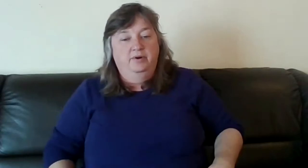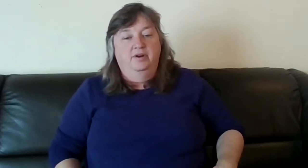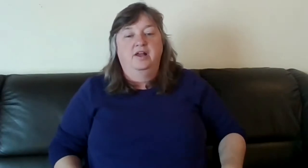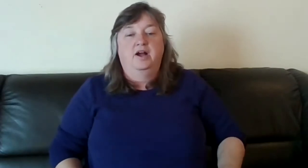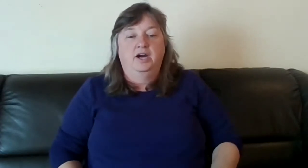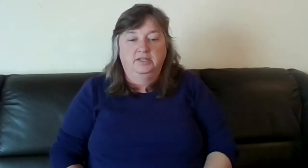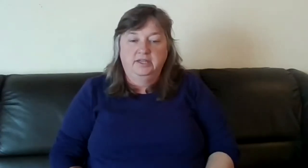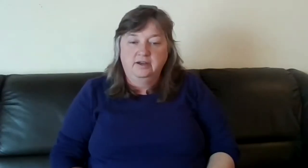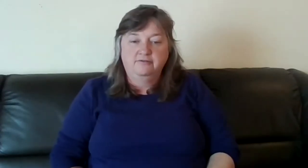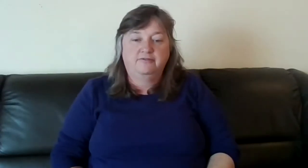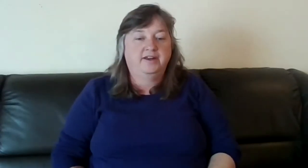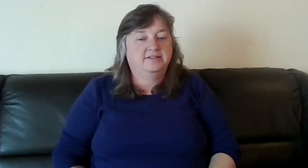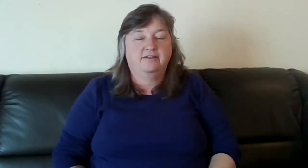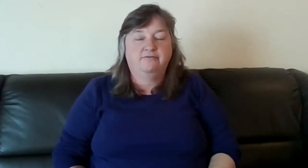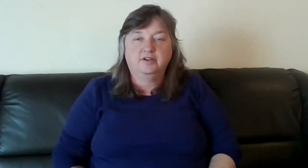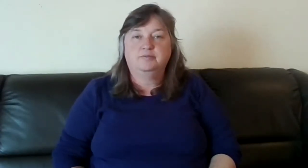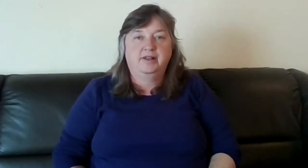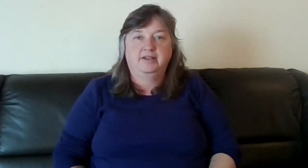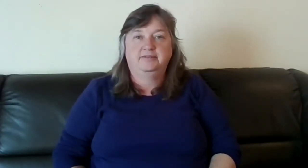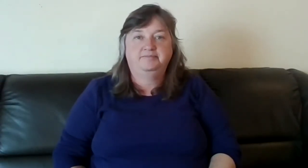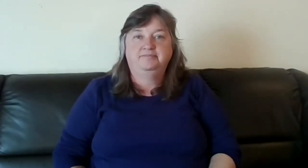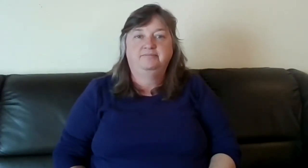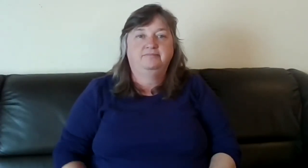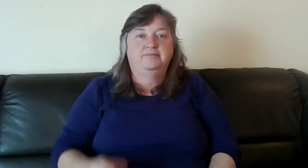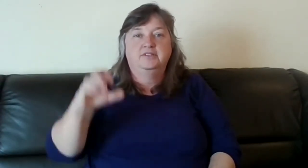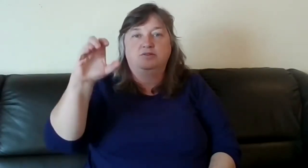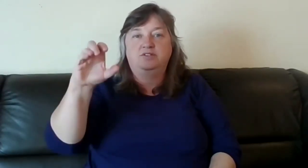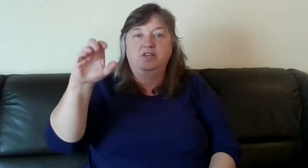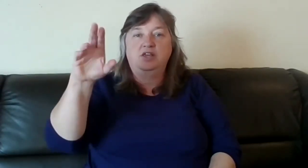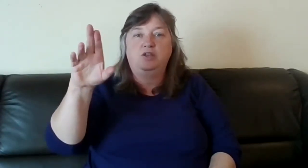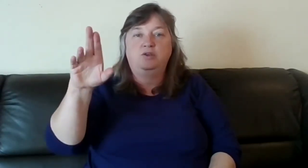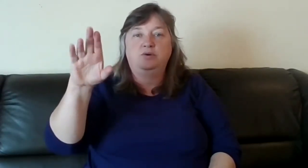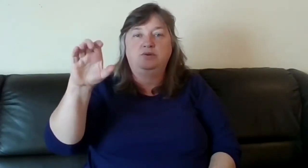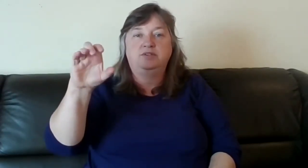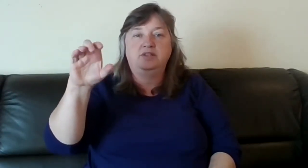Cucumber. Oddly enough, that is a finger spelling. So